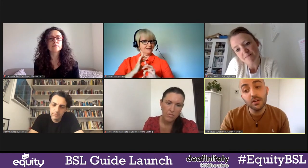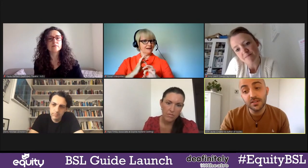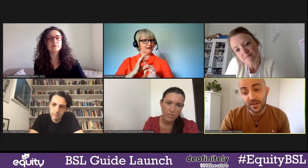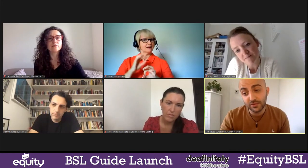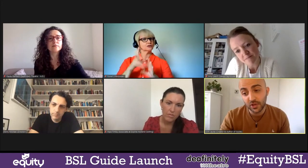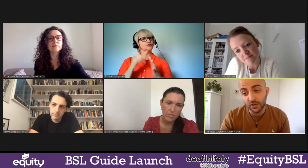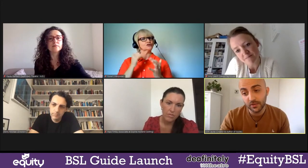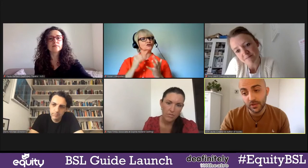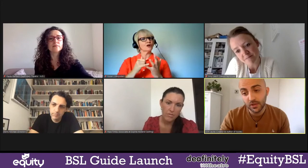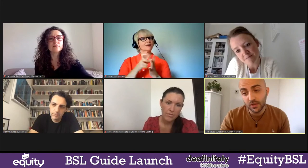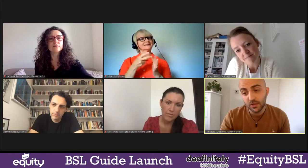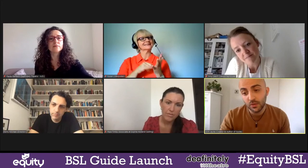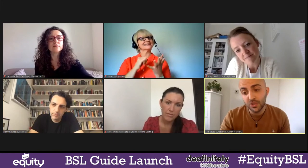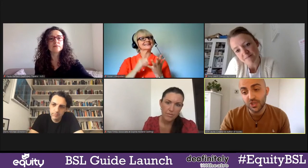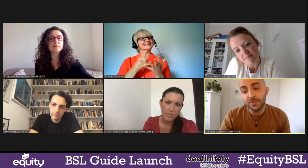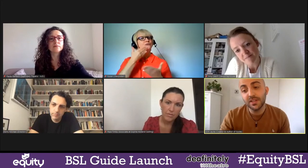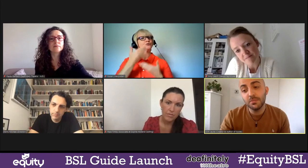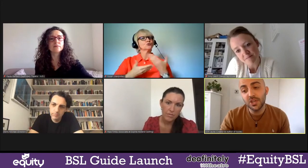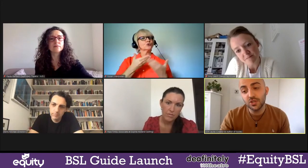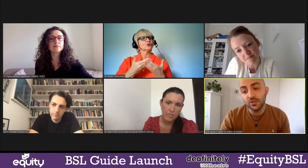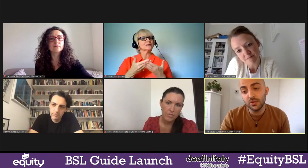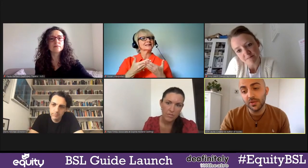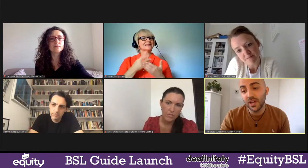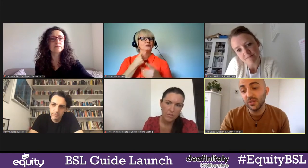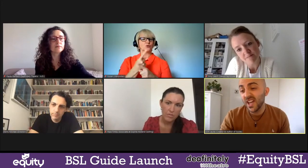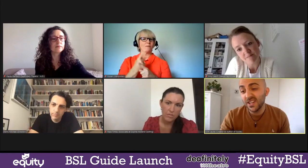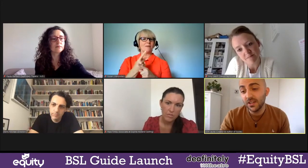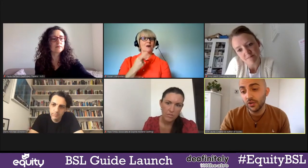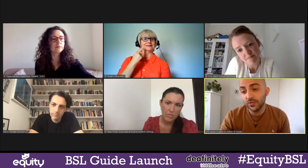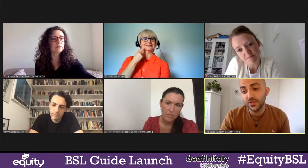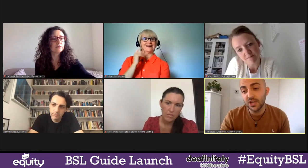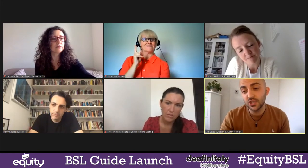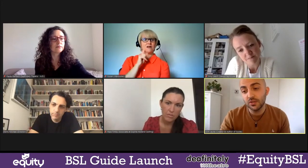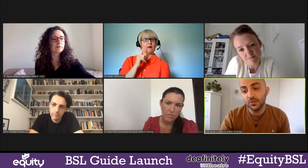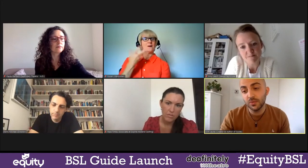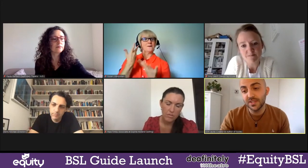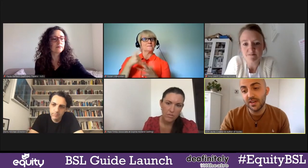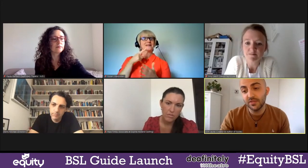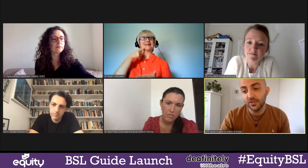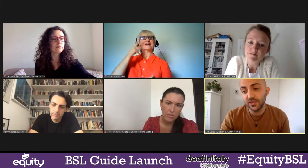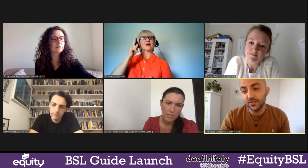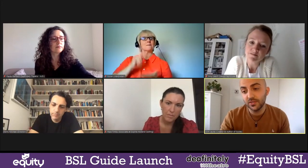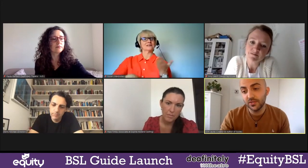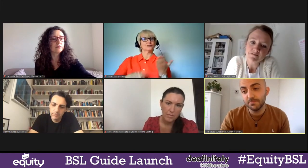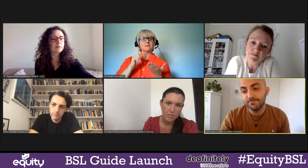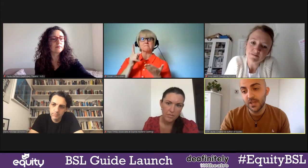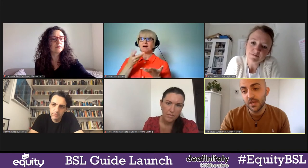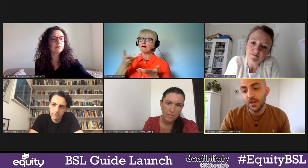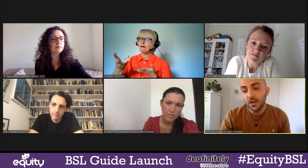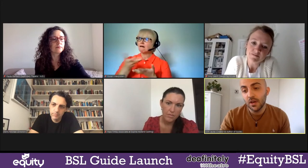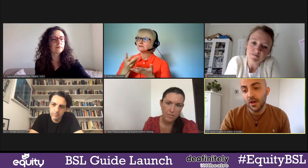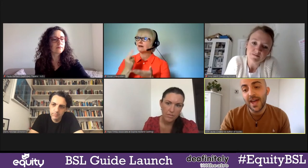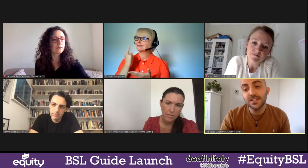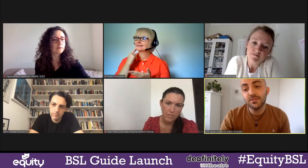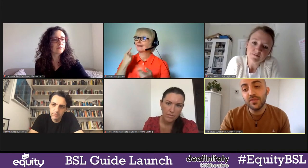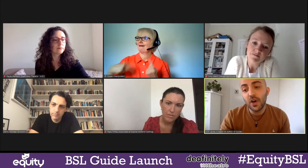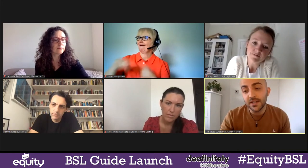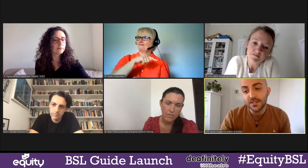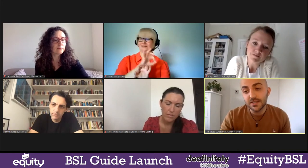deaf girl, which had been commissioned without any consultation with deaf artists. I had to fight to make